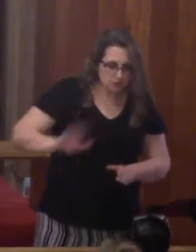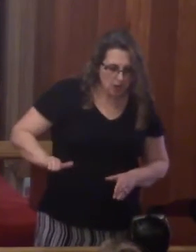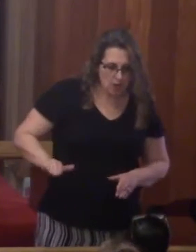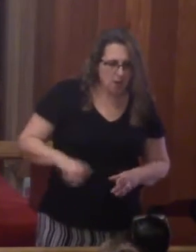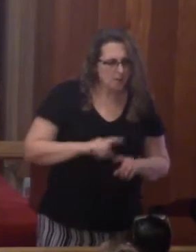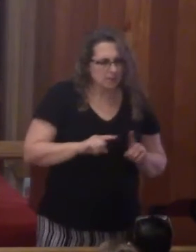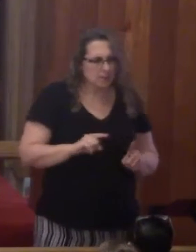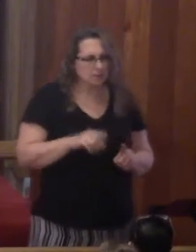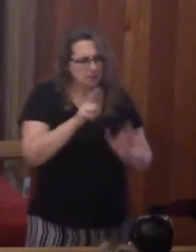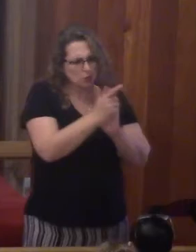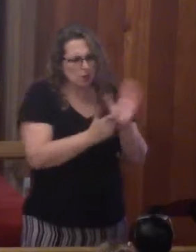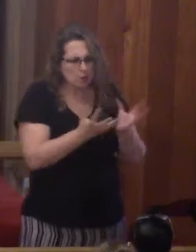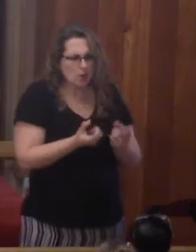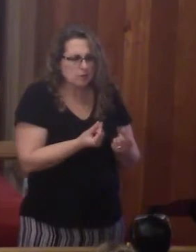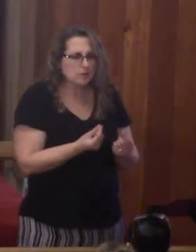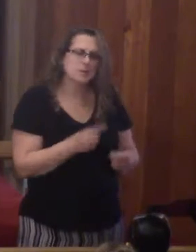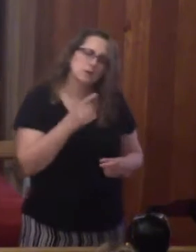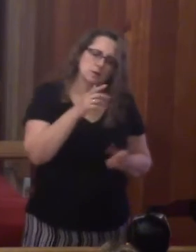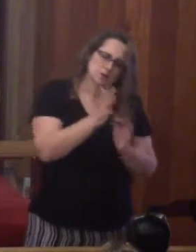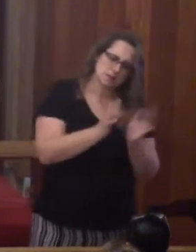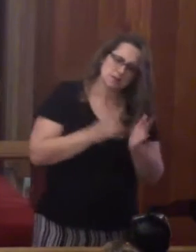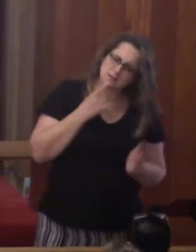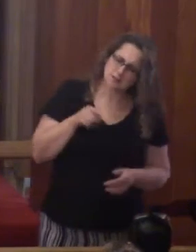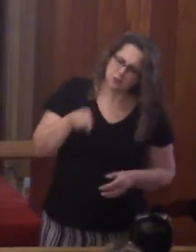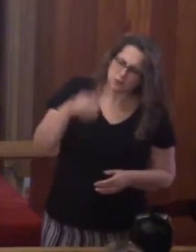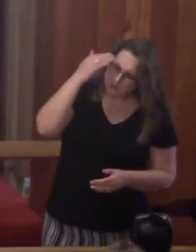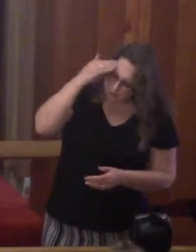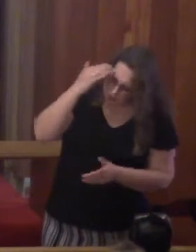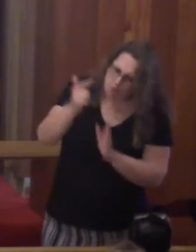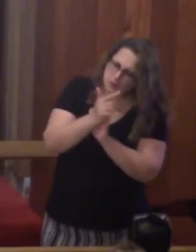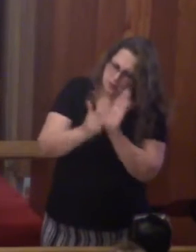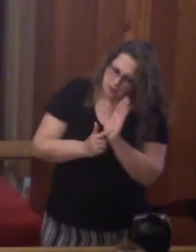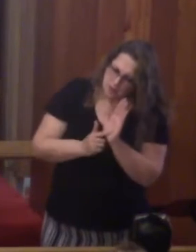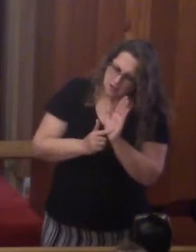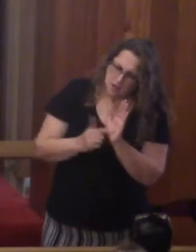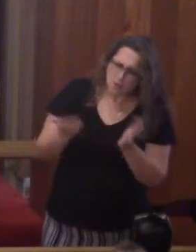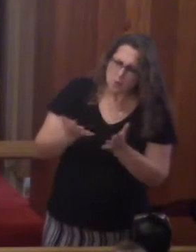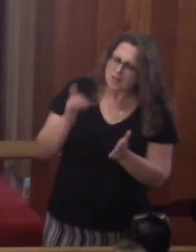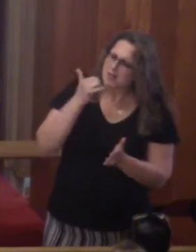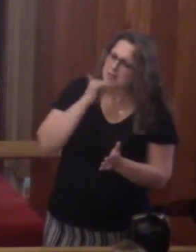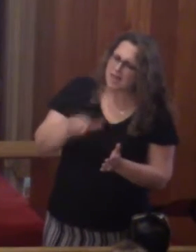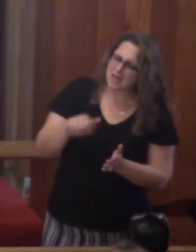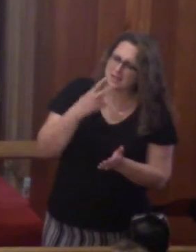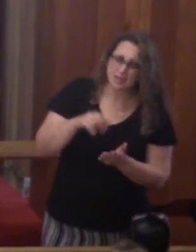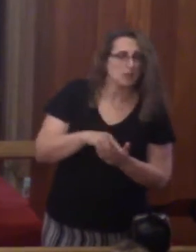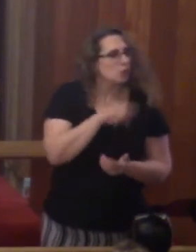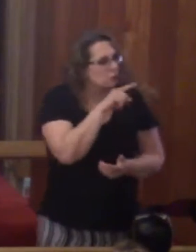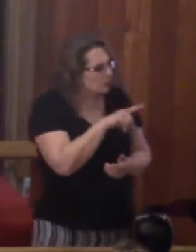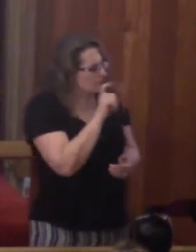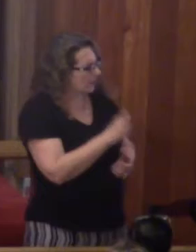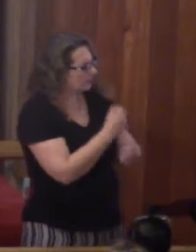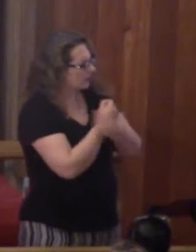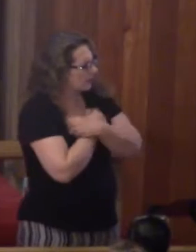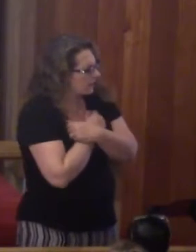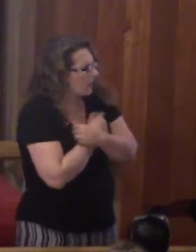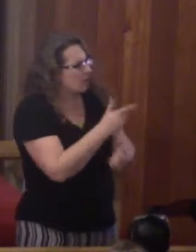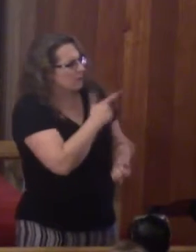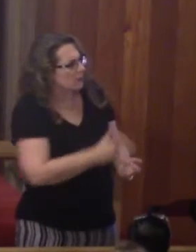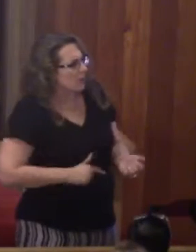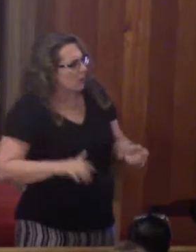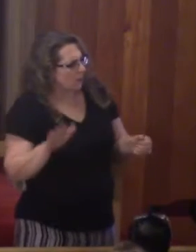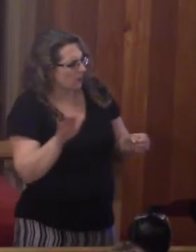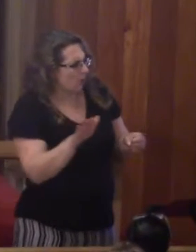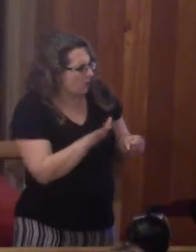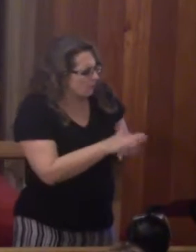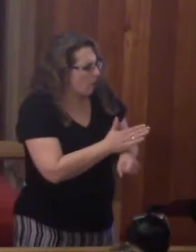to do something, so Jesus then asks the law question. You know the law, you know the scriptures, what does it say? He says you should love the Lord your God with your whole heart,